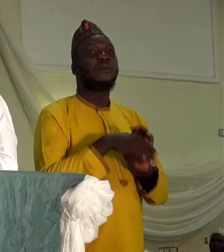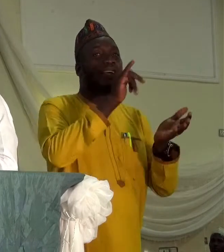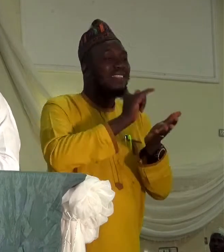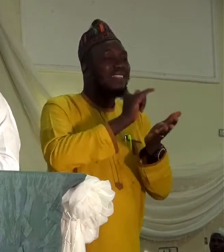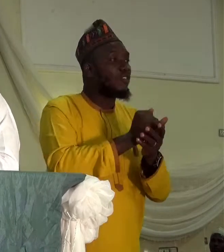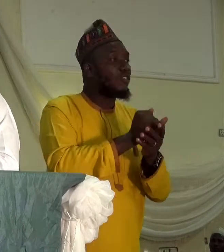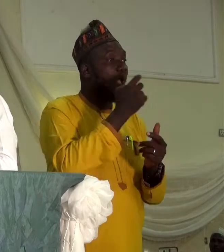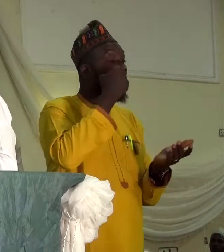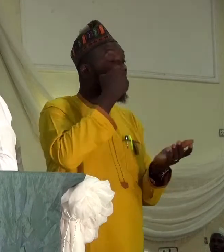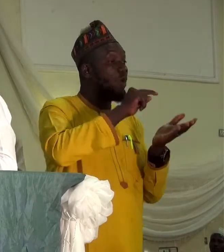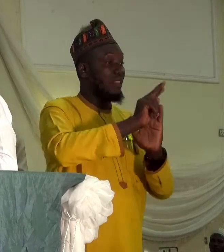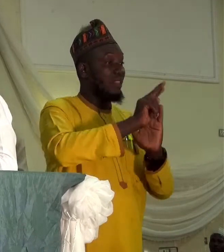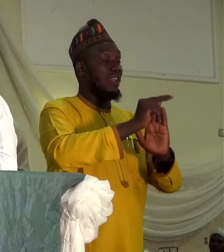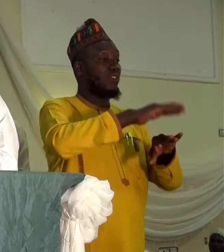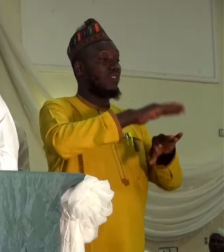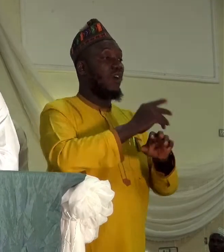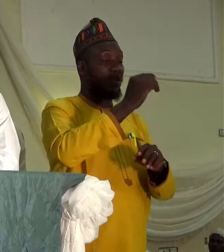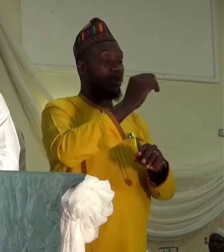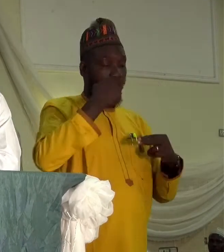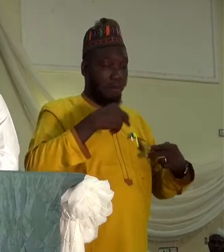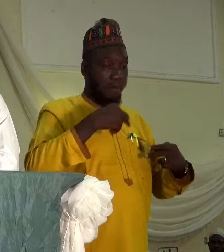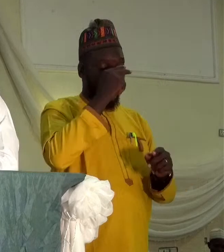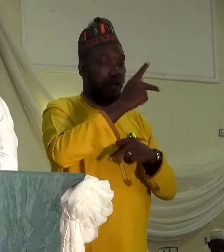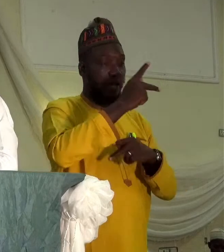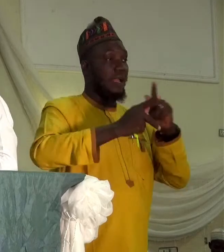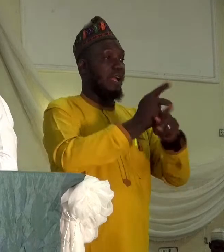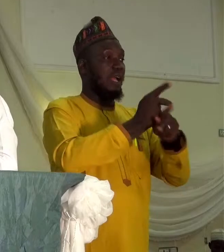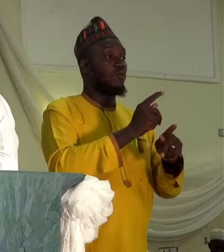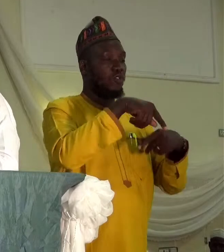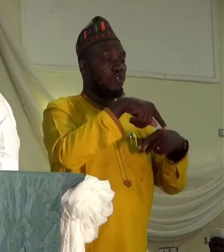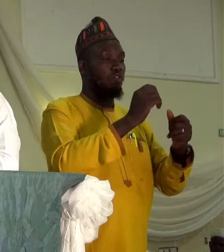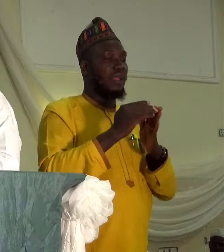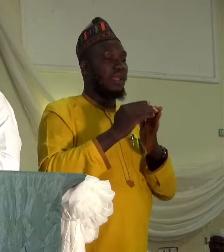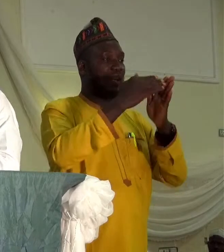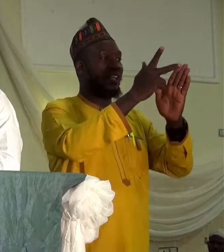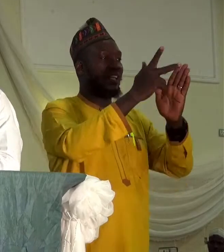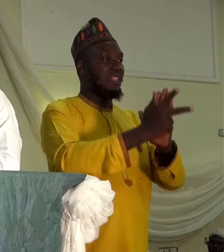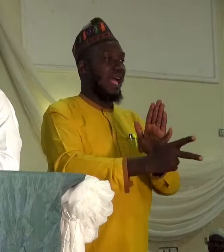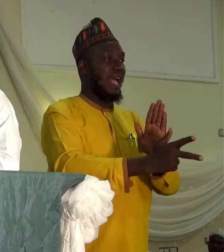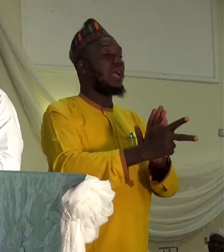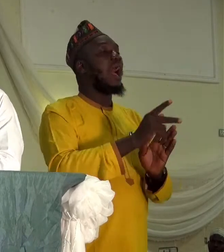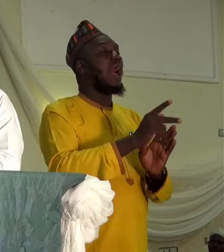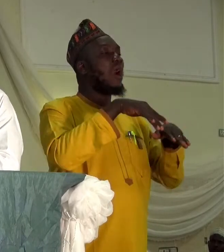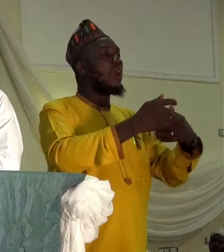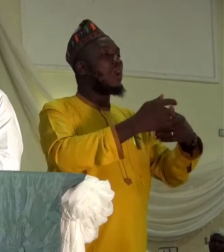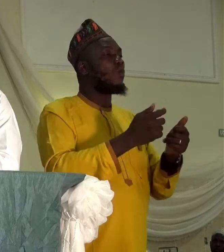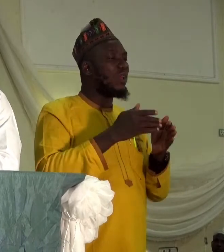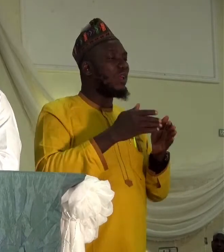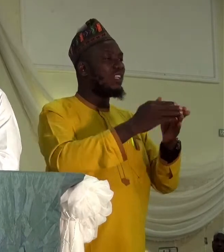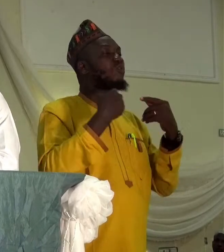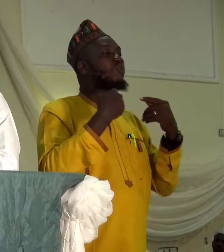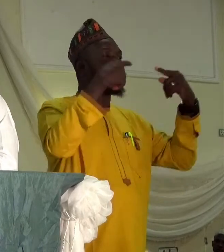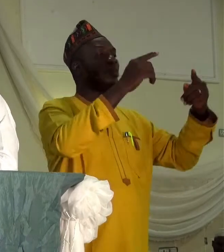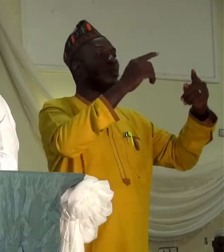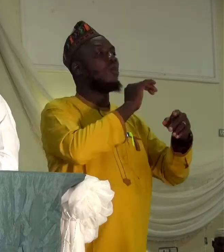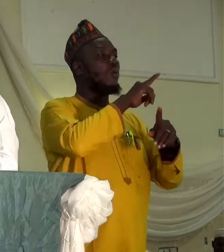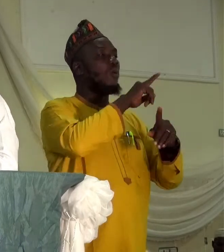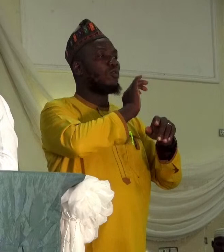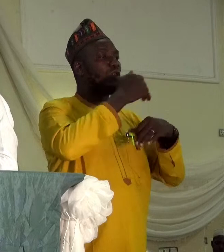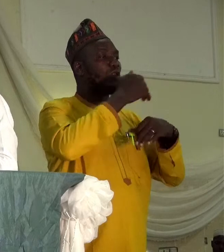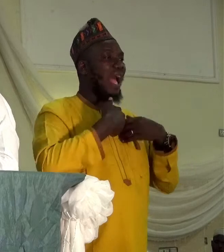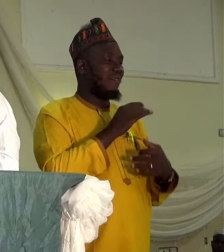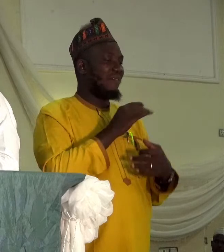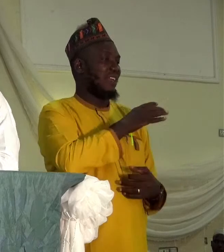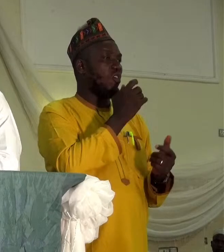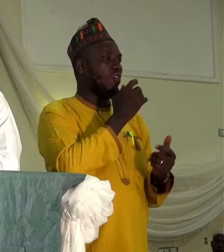over mankind. We are supposed to be leaders. But how can you lead successfully when you don't have the character of a leader? And that is